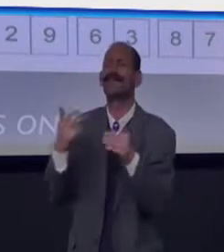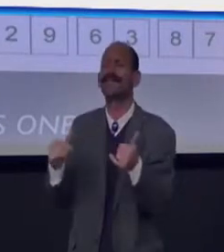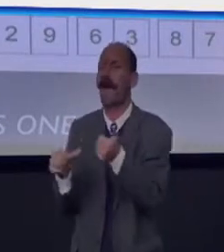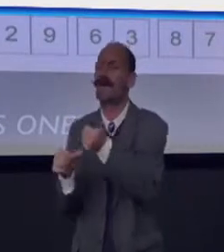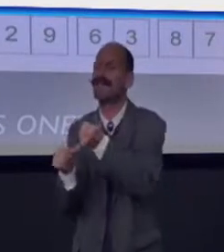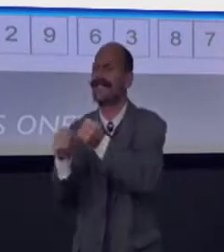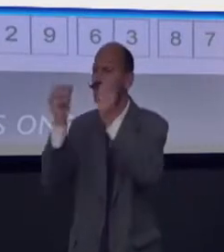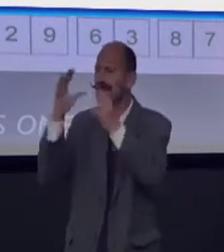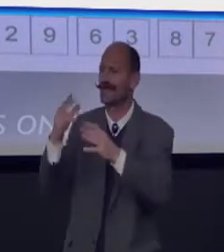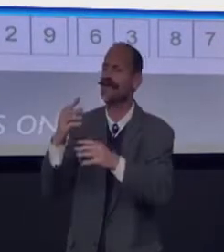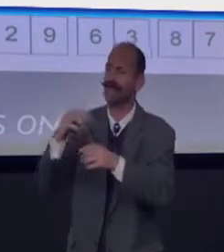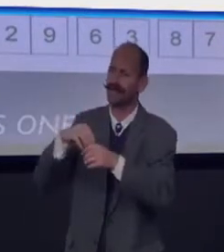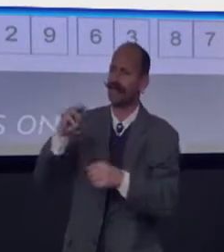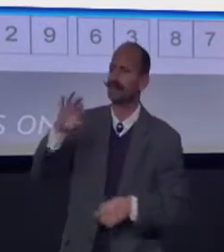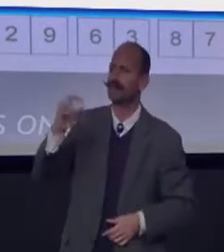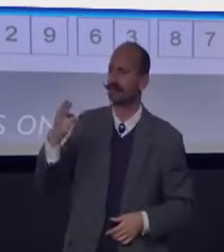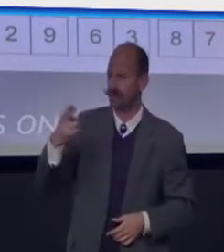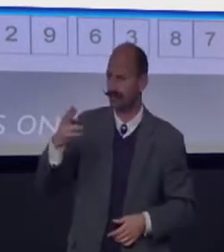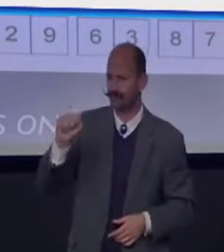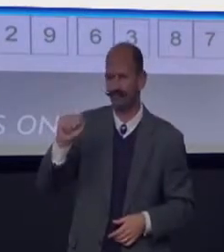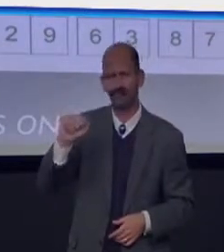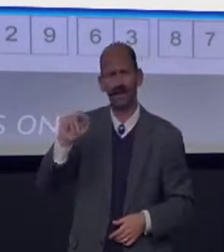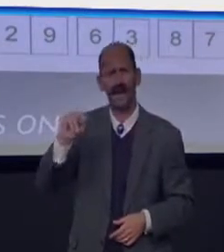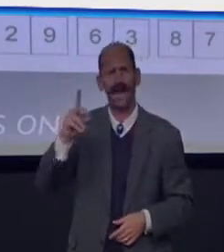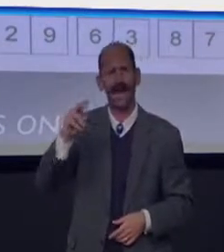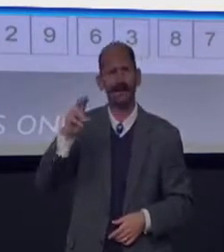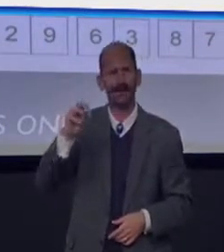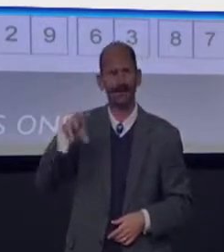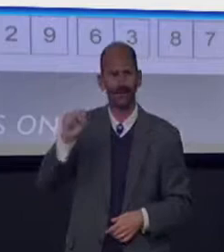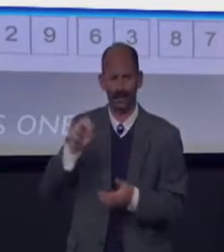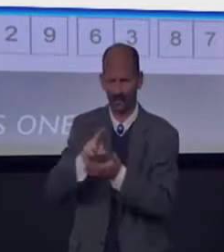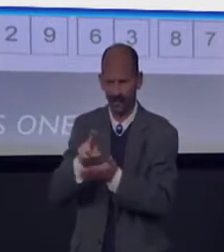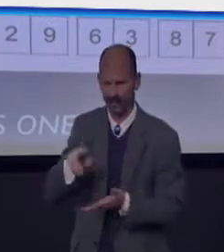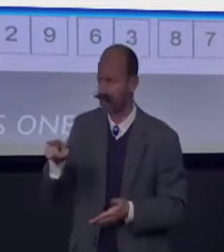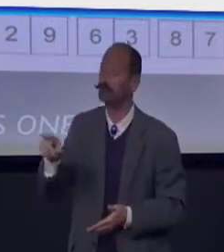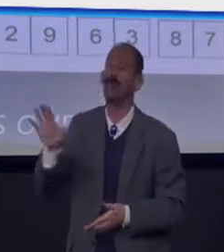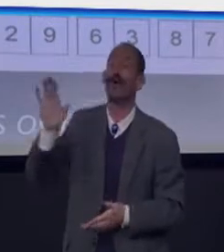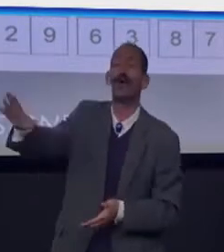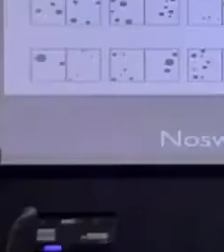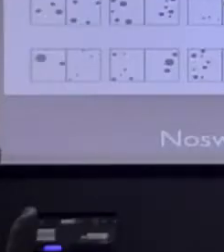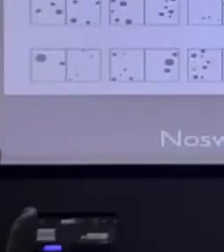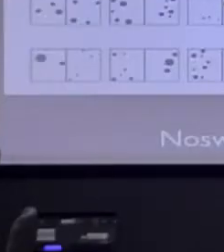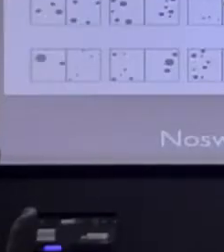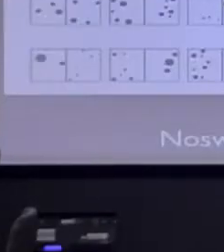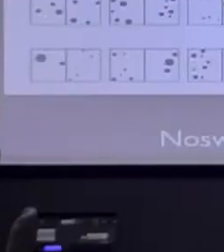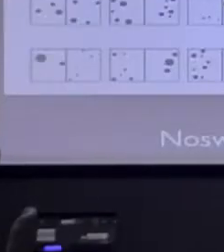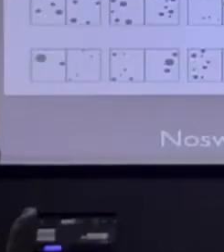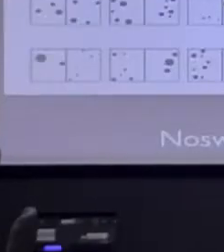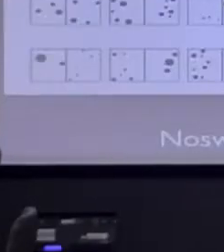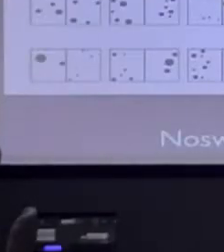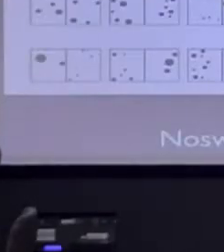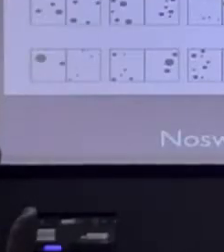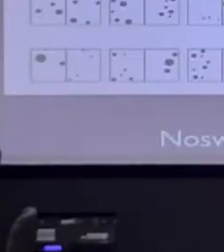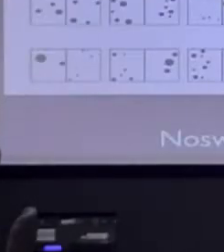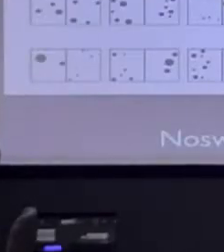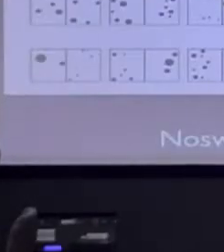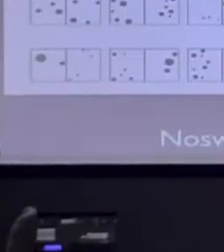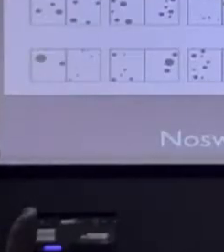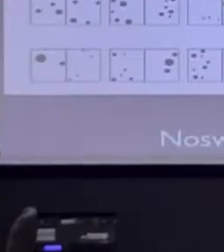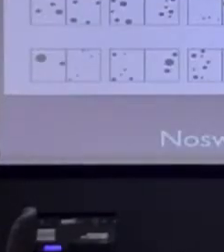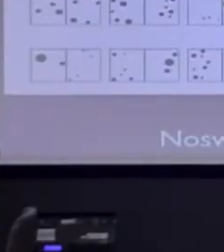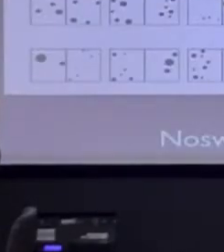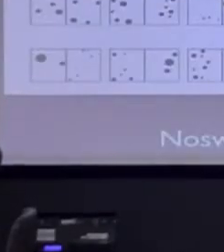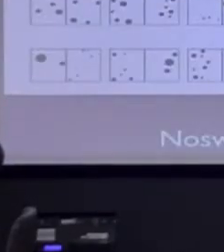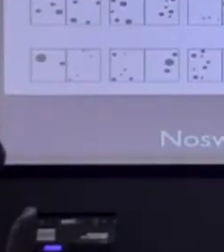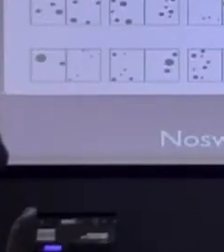University in Michigan, conducted for her PhD. What she did is she went back to basics and just designed a very simple paper and